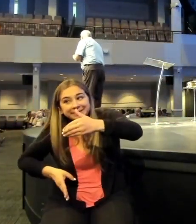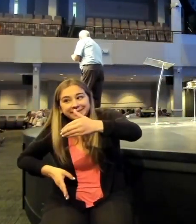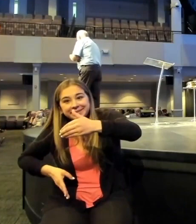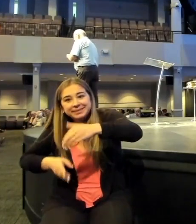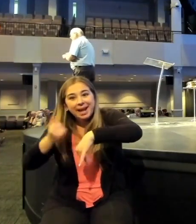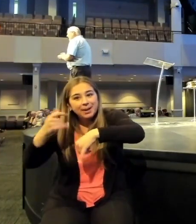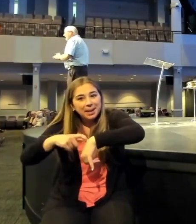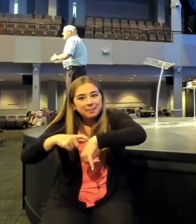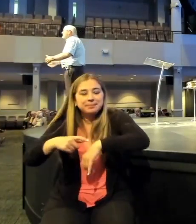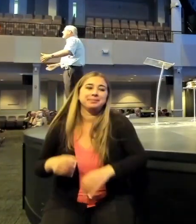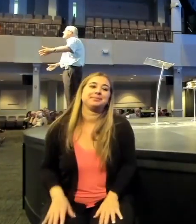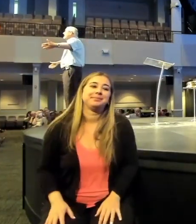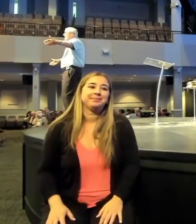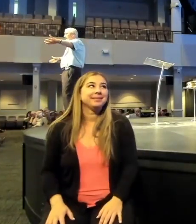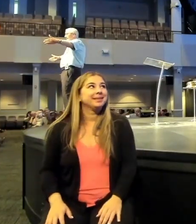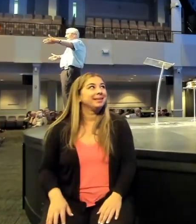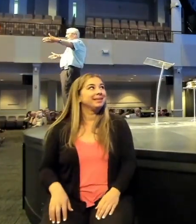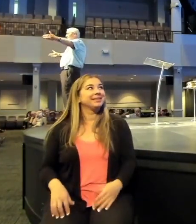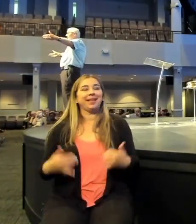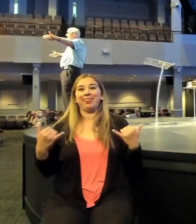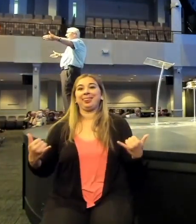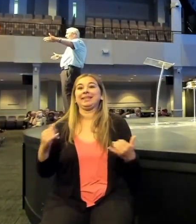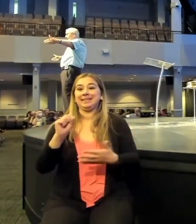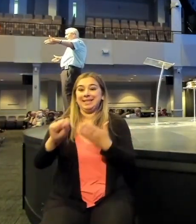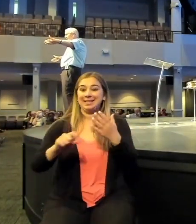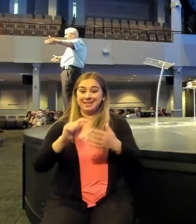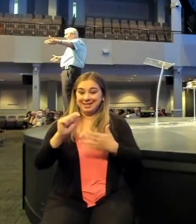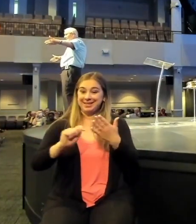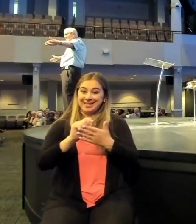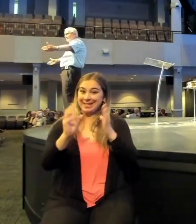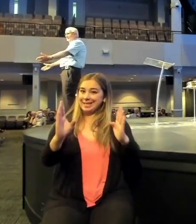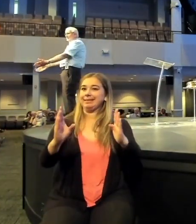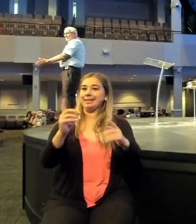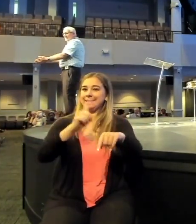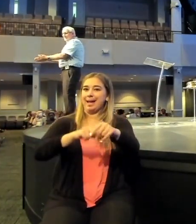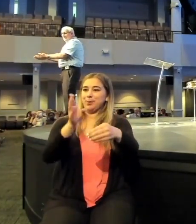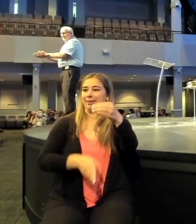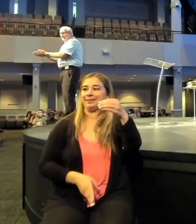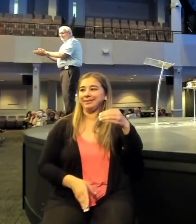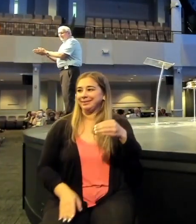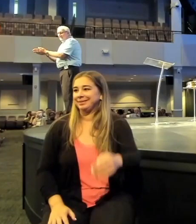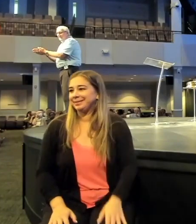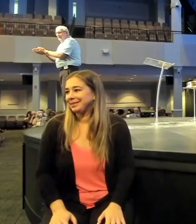conclusion, okay? This season just ended, okay?